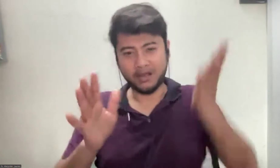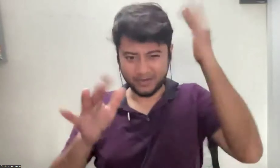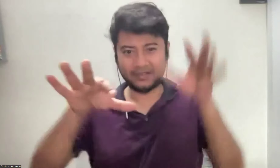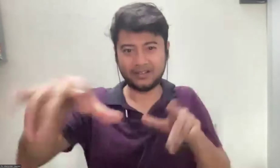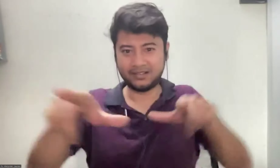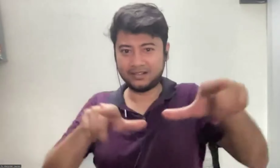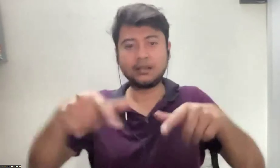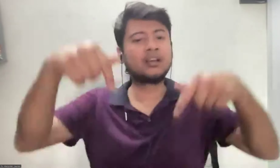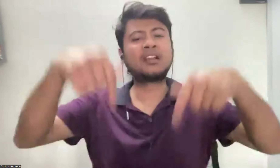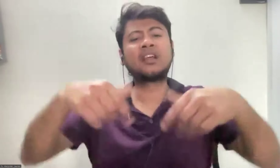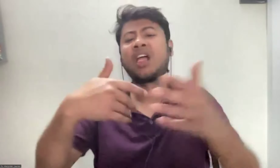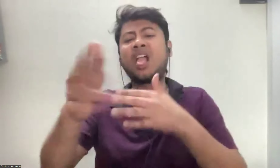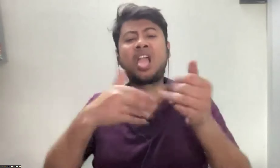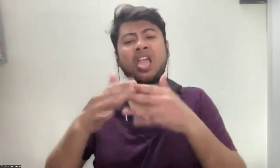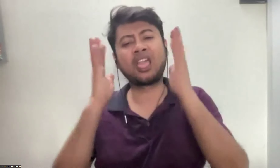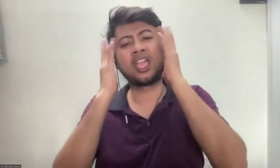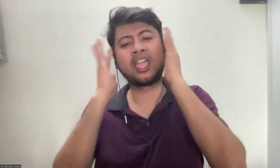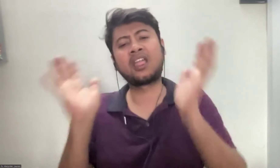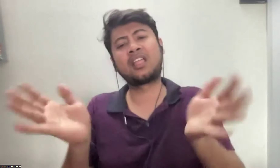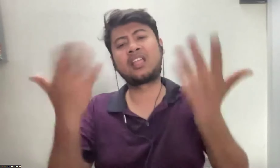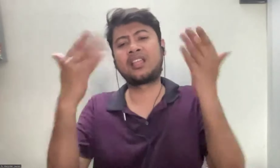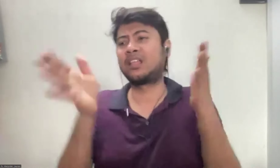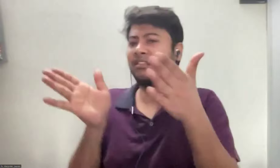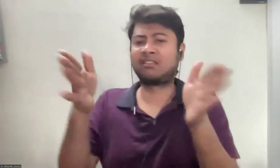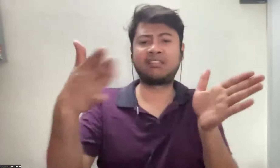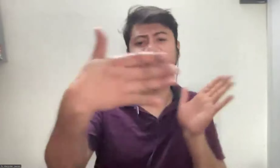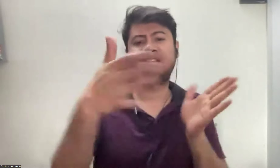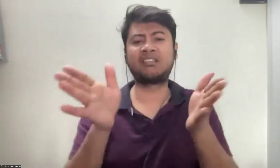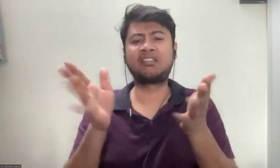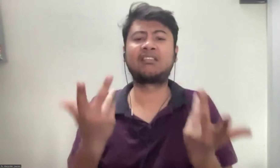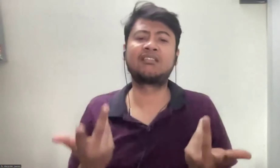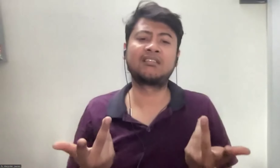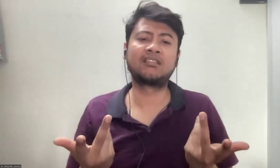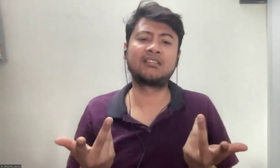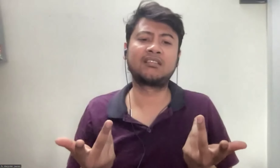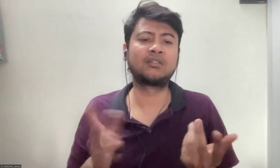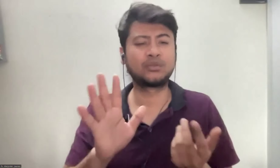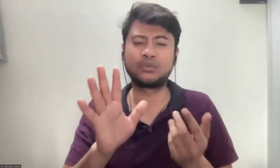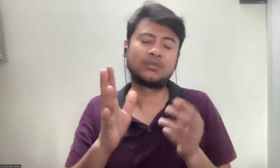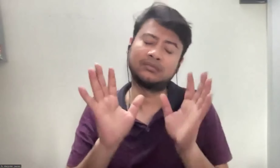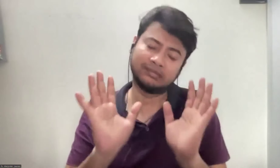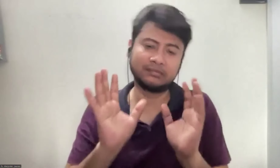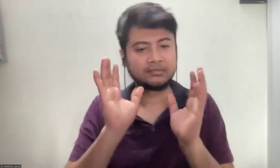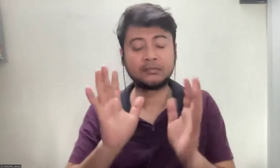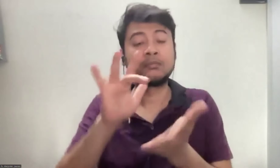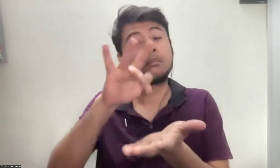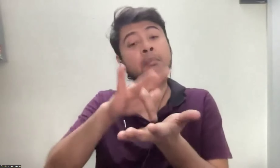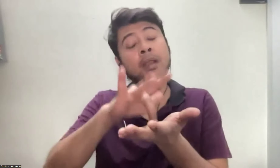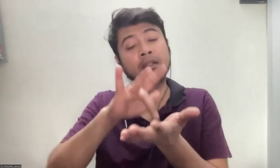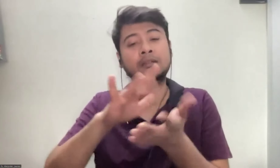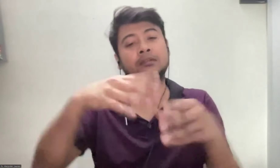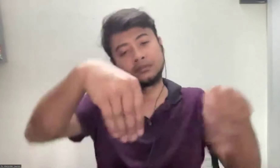any time you feel happy about doing it. When you're ready, start doing the aarti. Okay, so we'll do you want me to finish